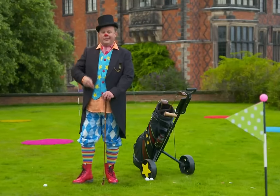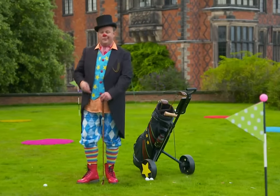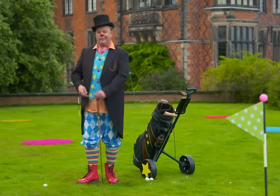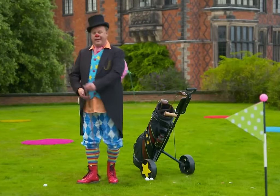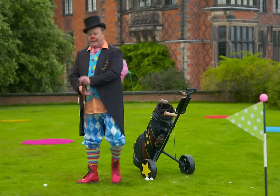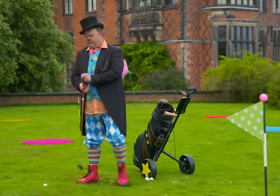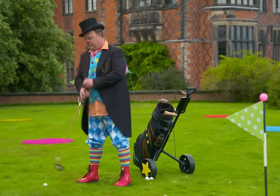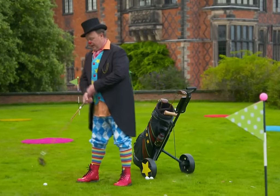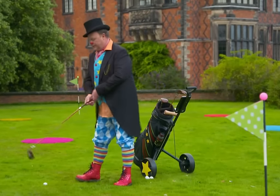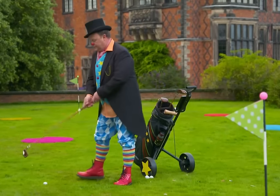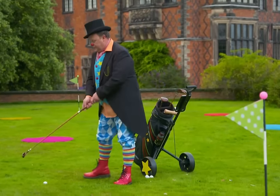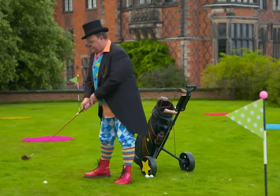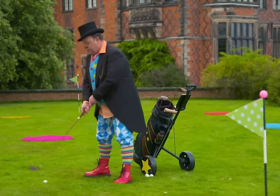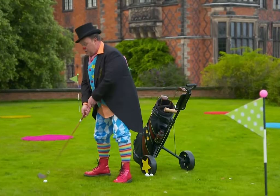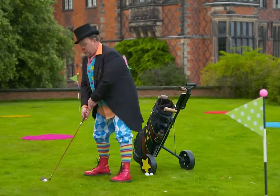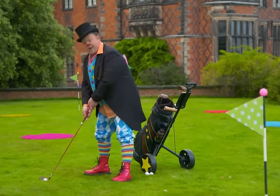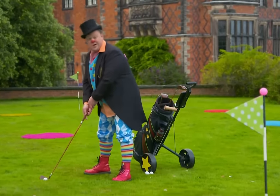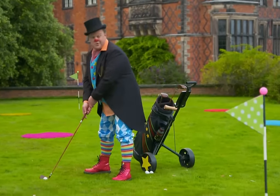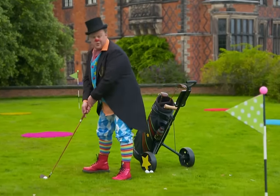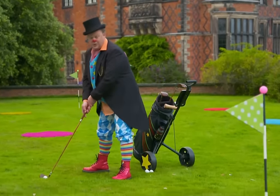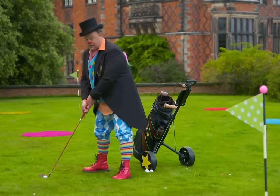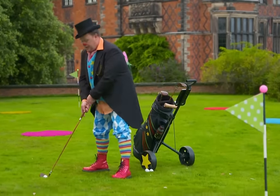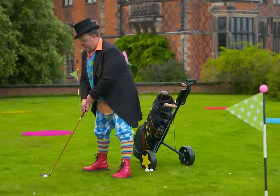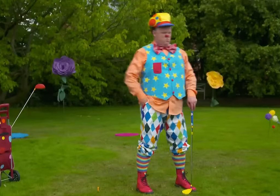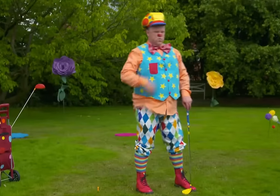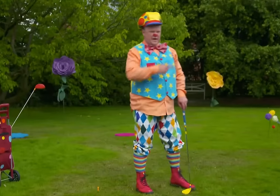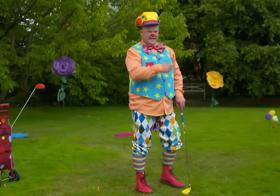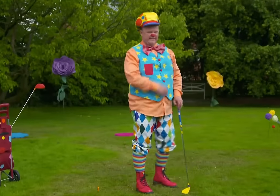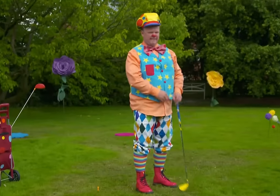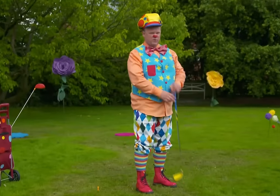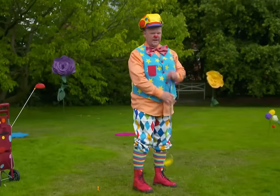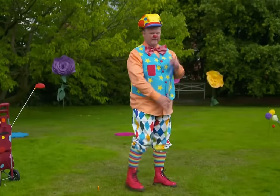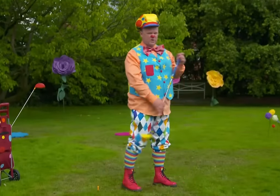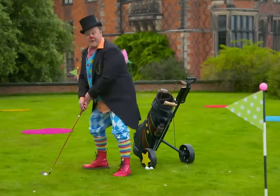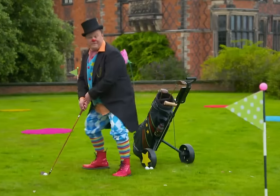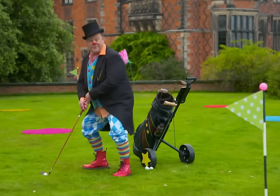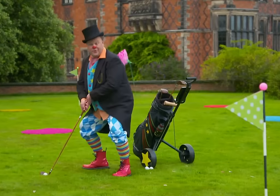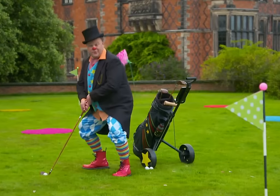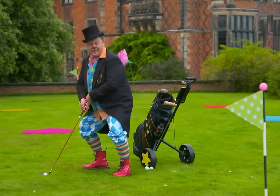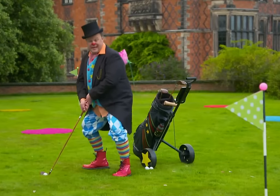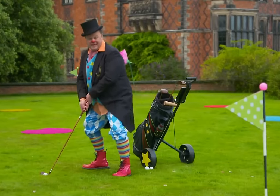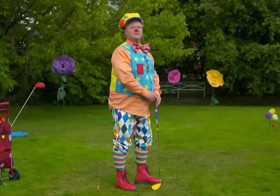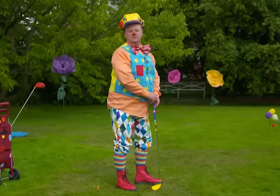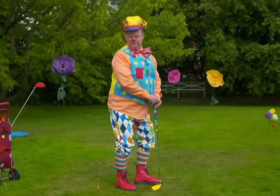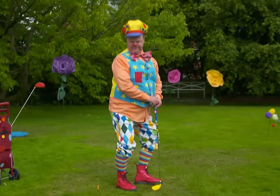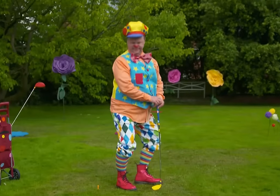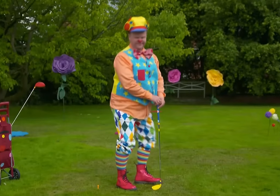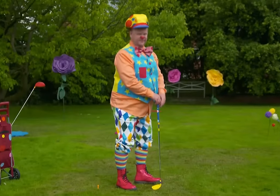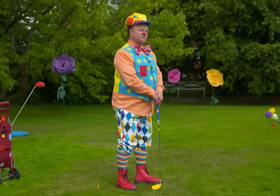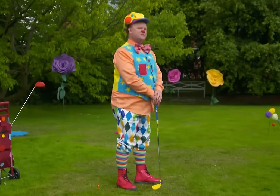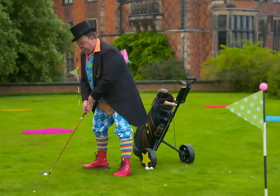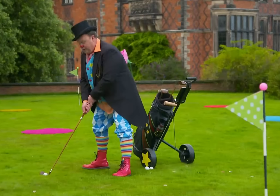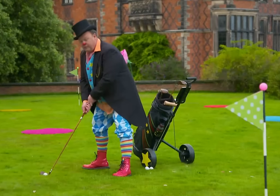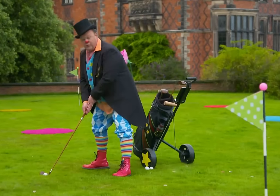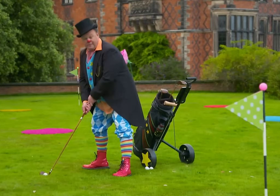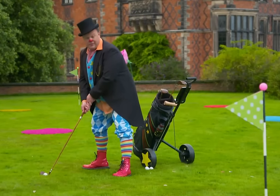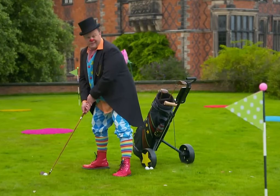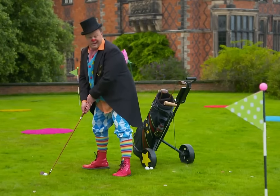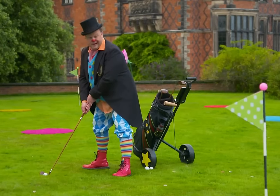old bean. Right, so you hold your club like this. You bend your knees a little. A firm grip on the club